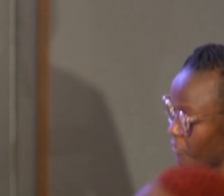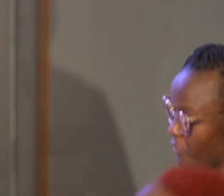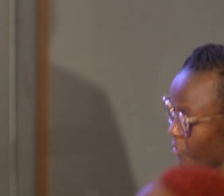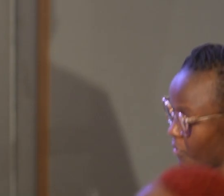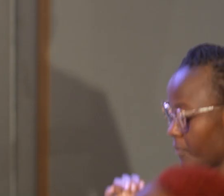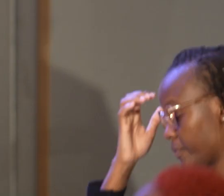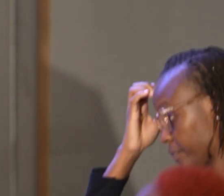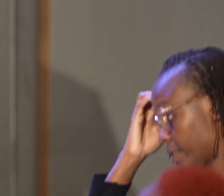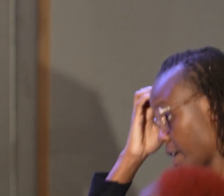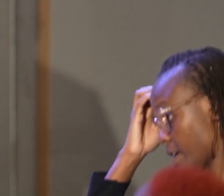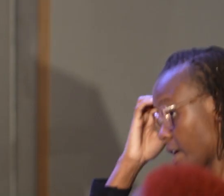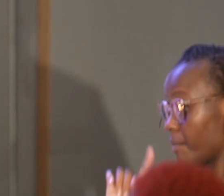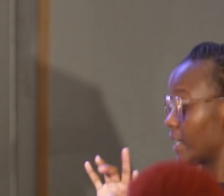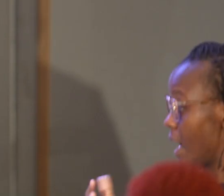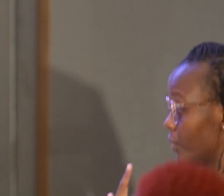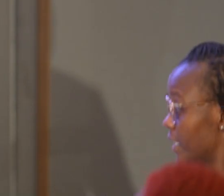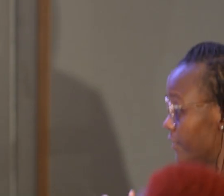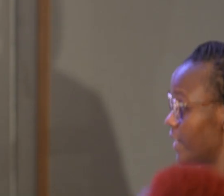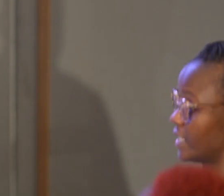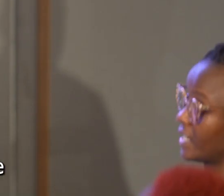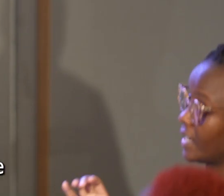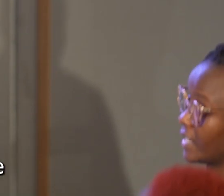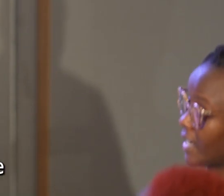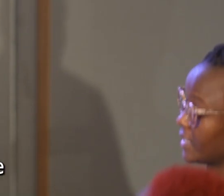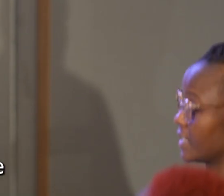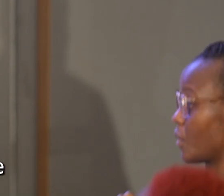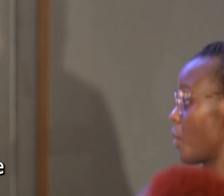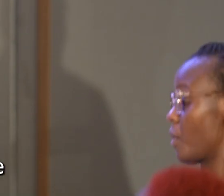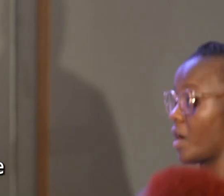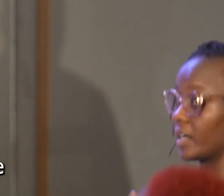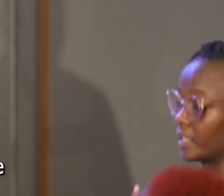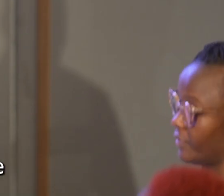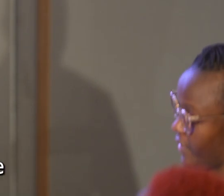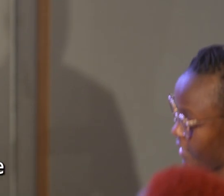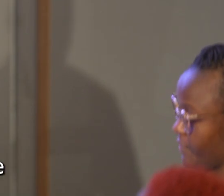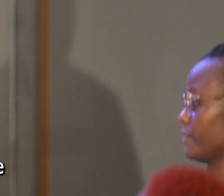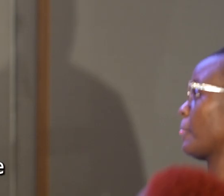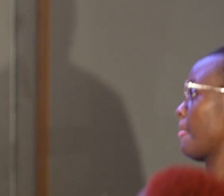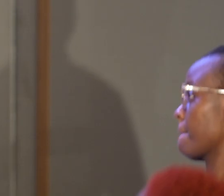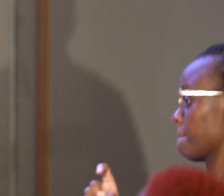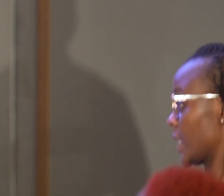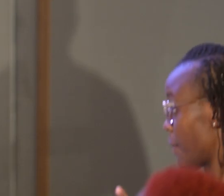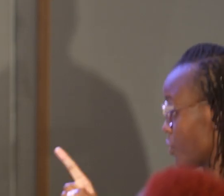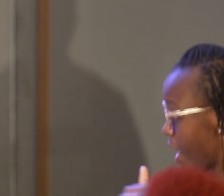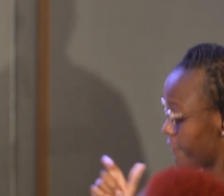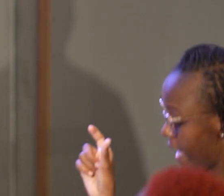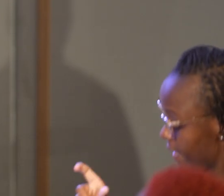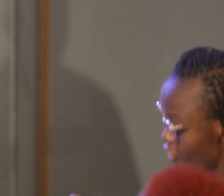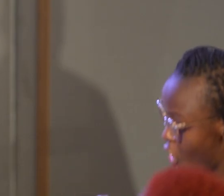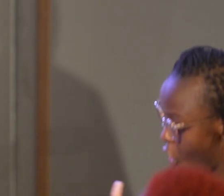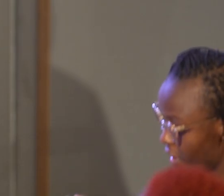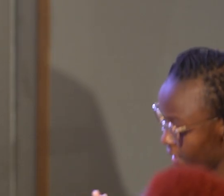way different states work, and one of the previous speakers alluded to it, that even where you have a regional